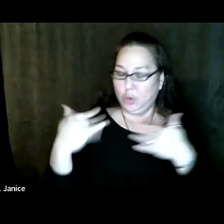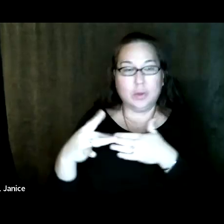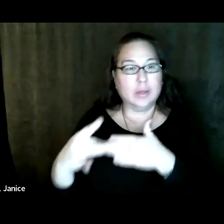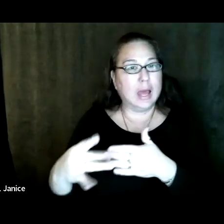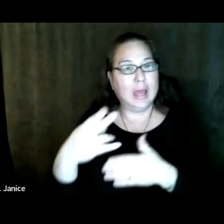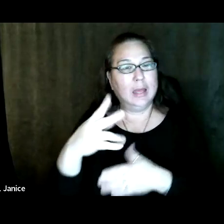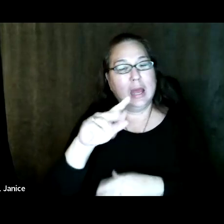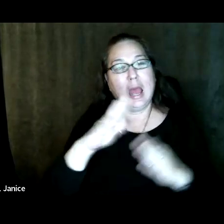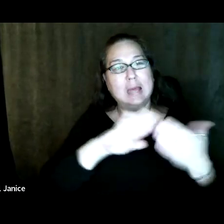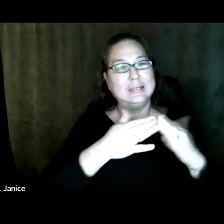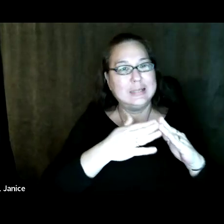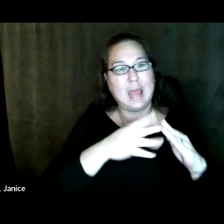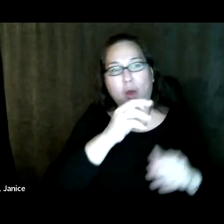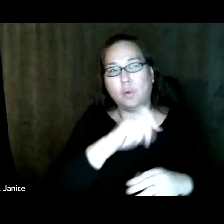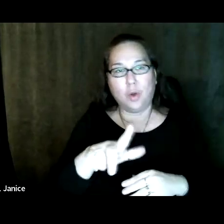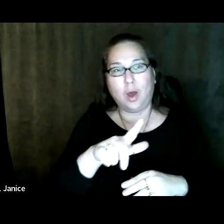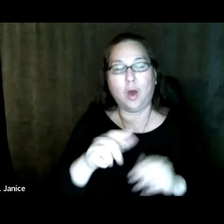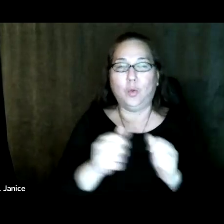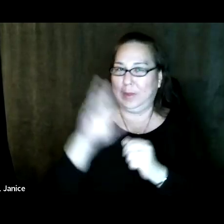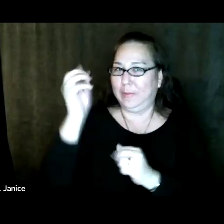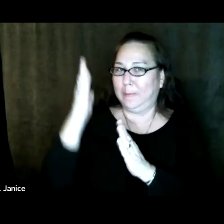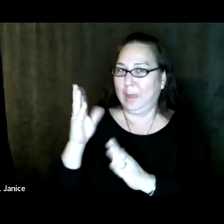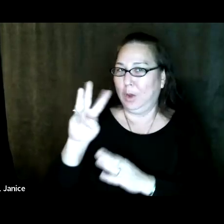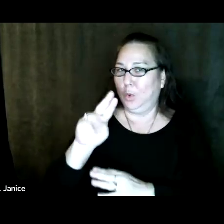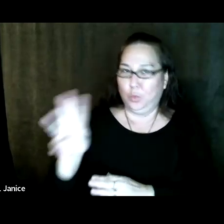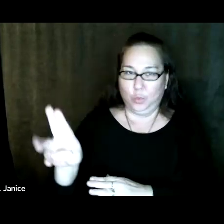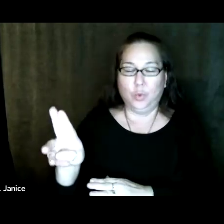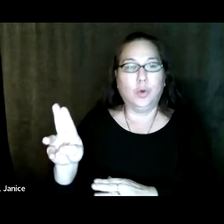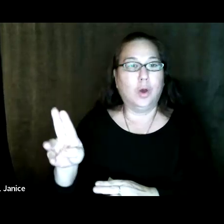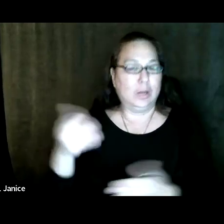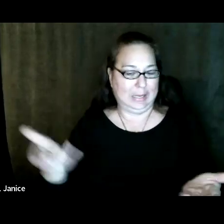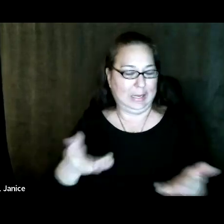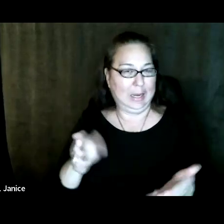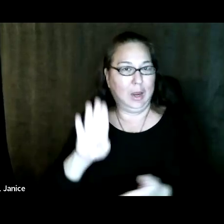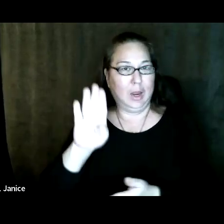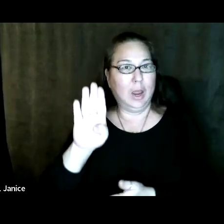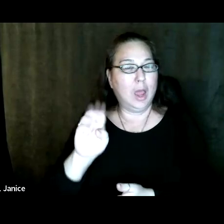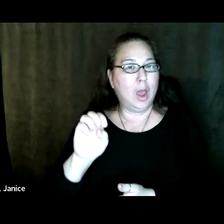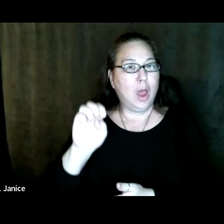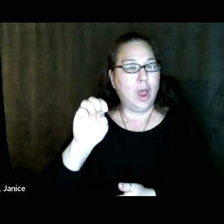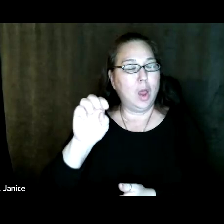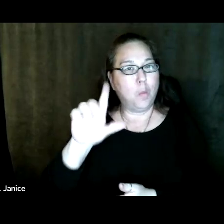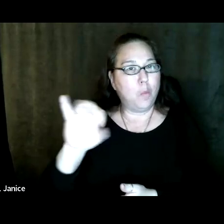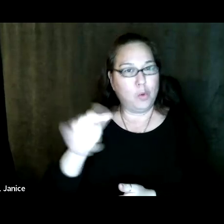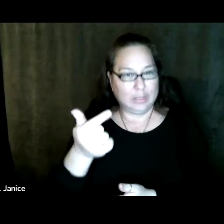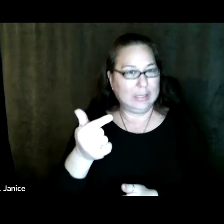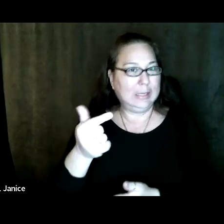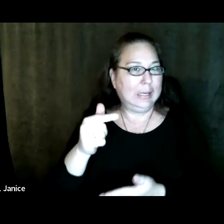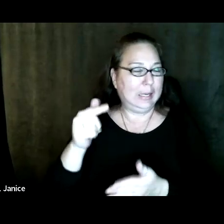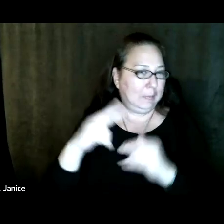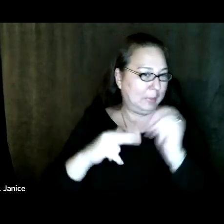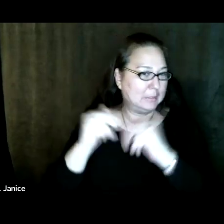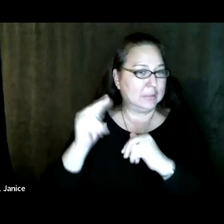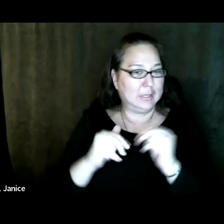discussion with Mayor Wu and Boston High School students here at the Bowling Building from 4:30 to 6. The event's being held in